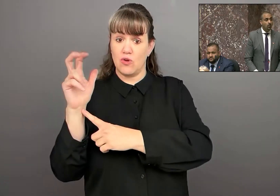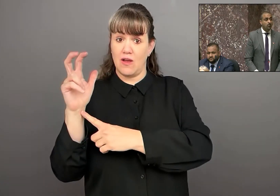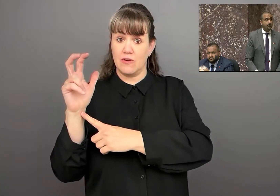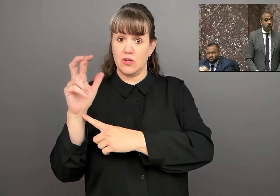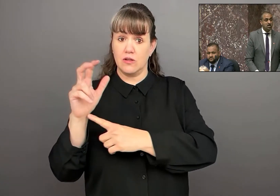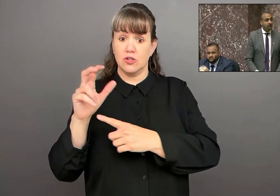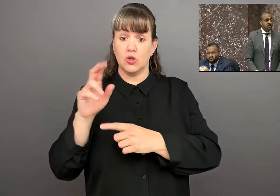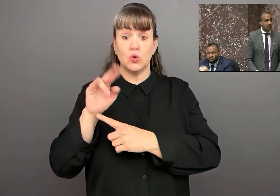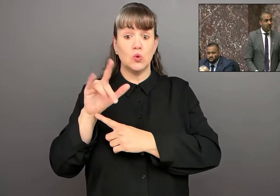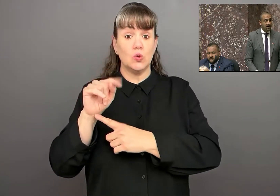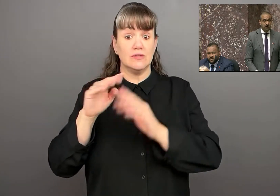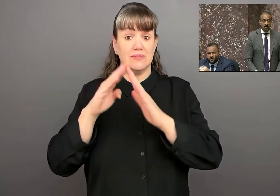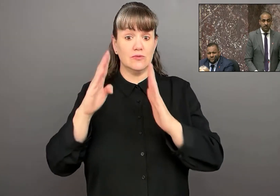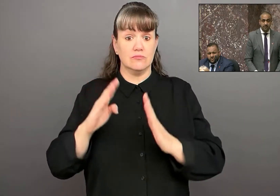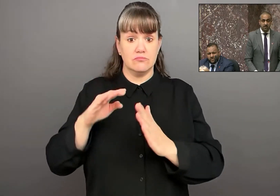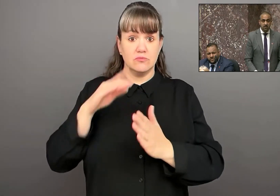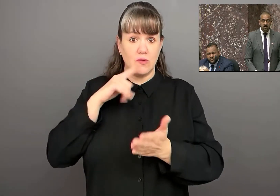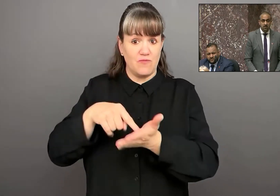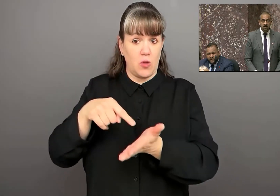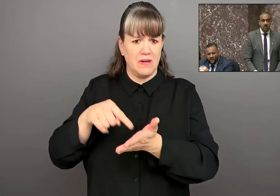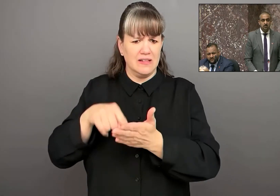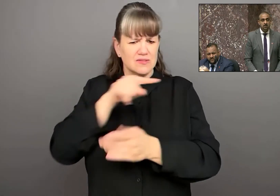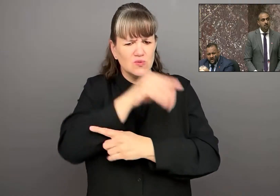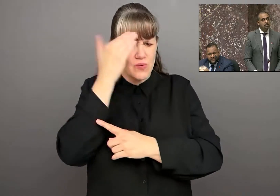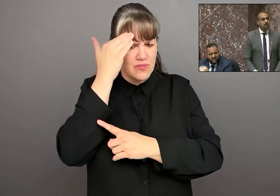me when we put shovels in the ground, Honourable Speaker.